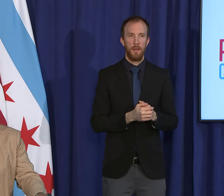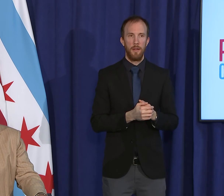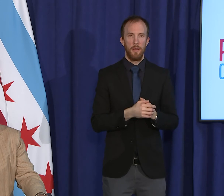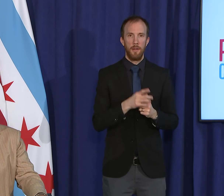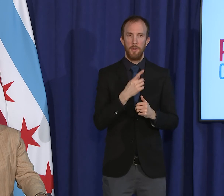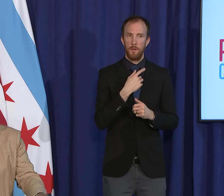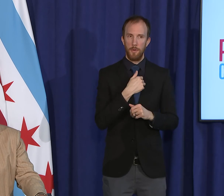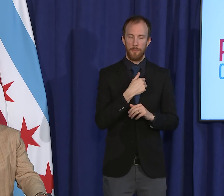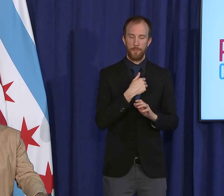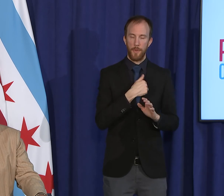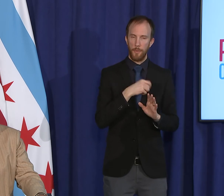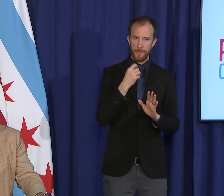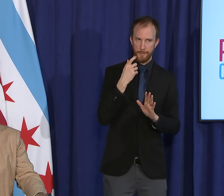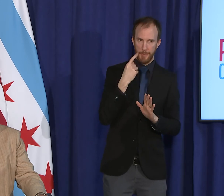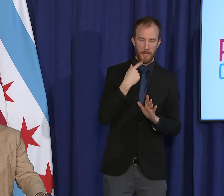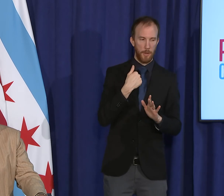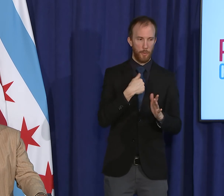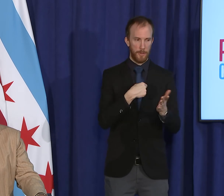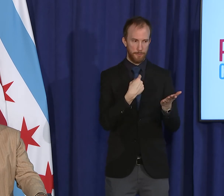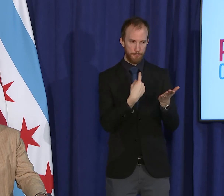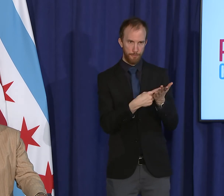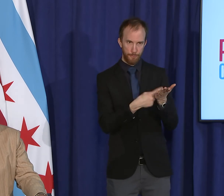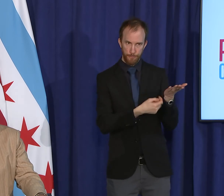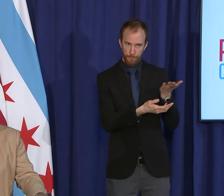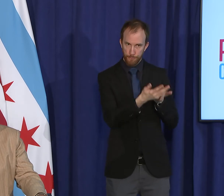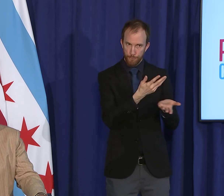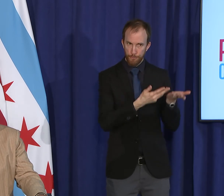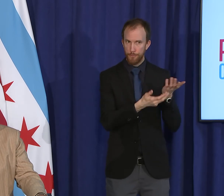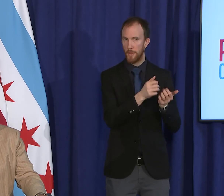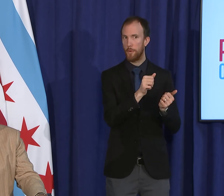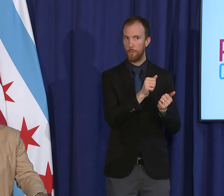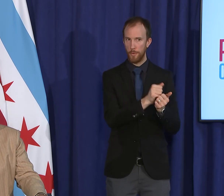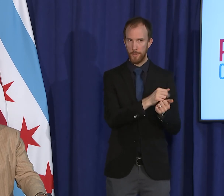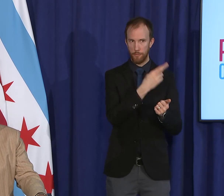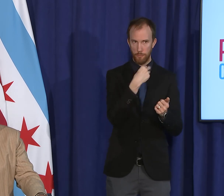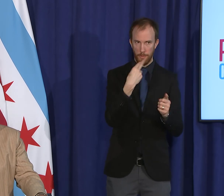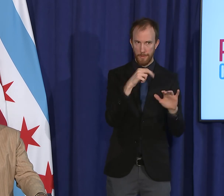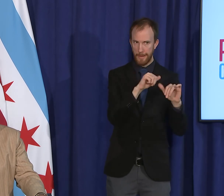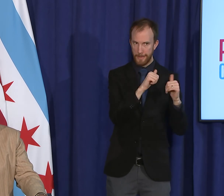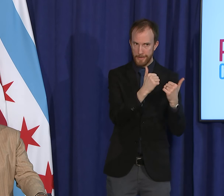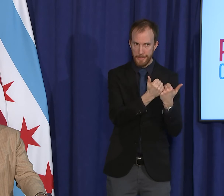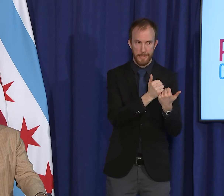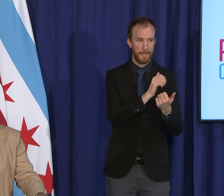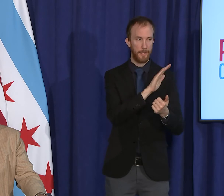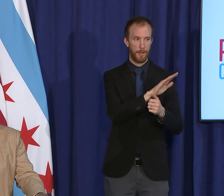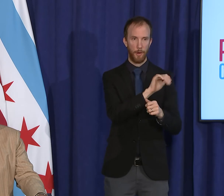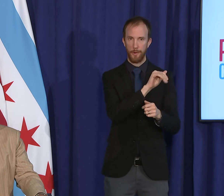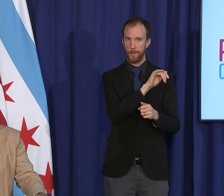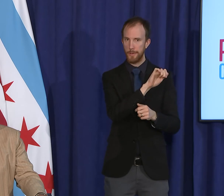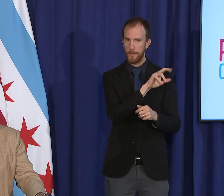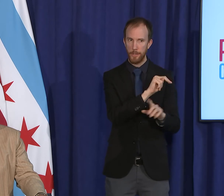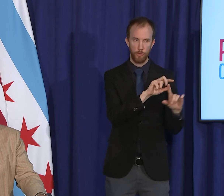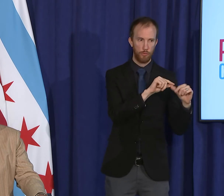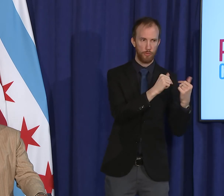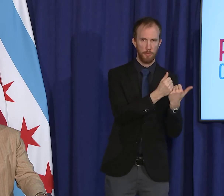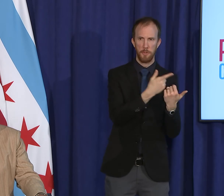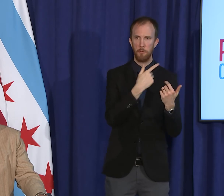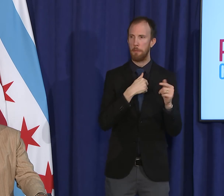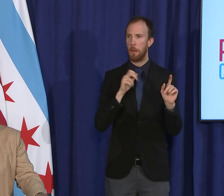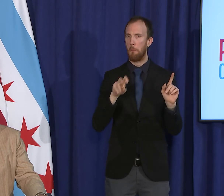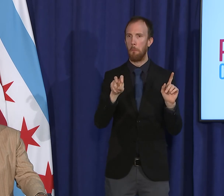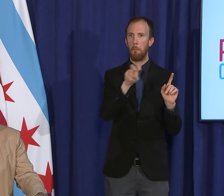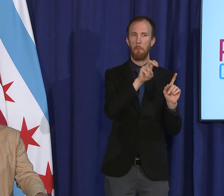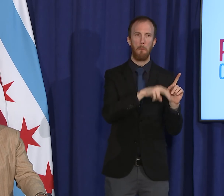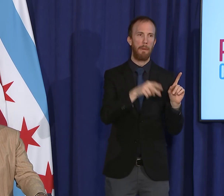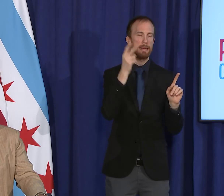with the restaurant industry through their trade association, but also through individual restaurateurs. And what I consistently say